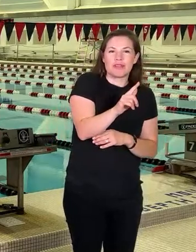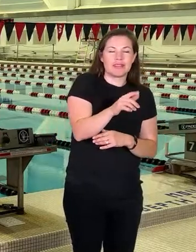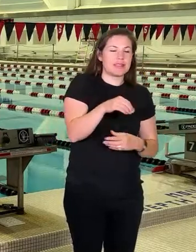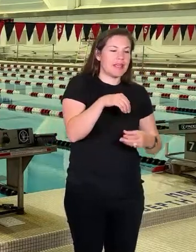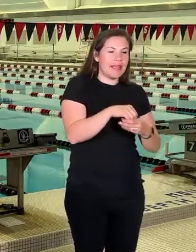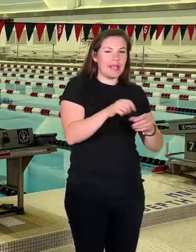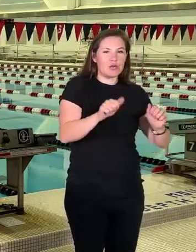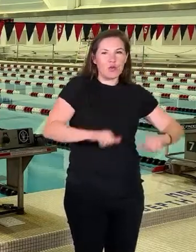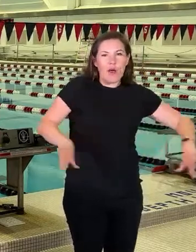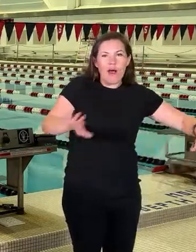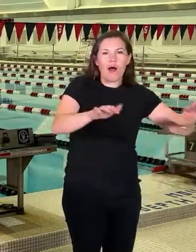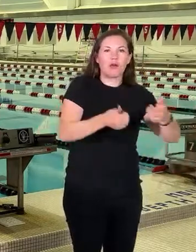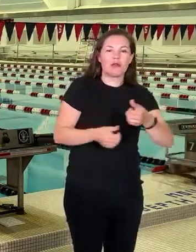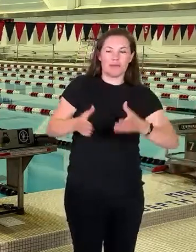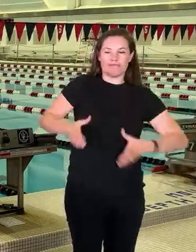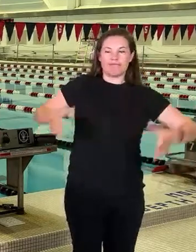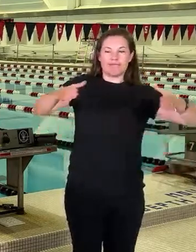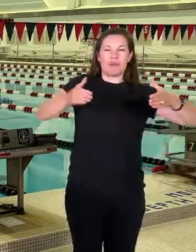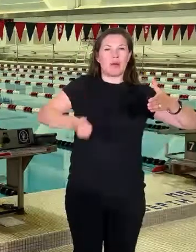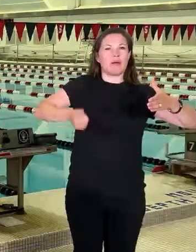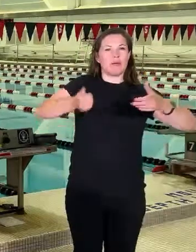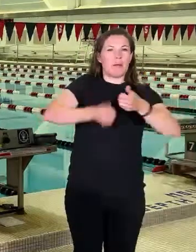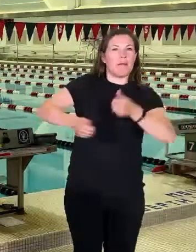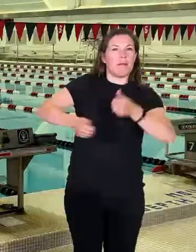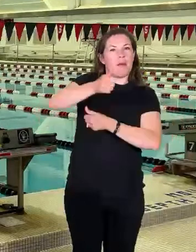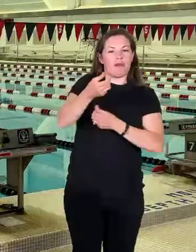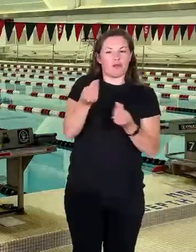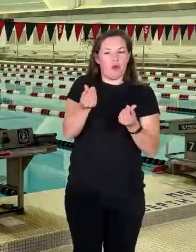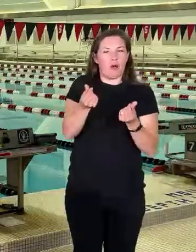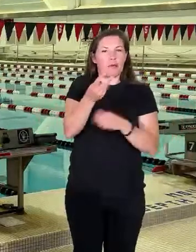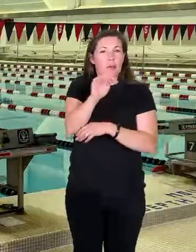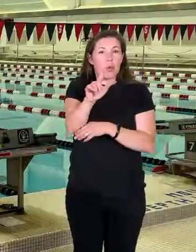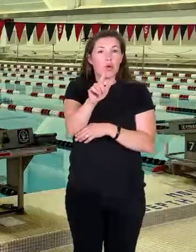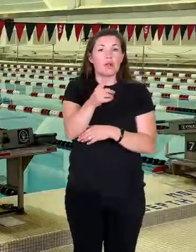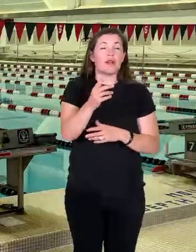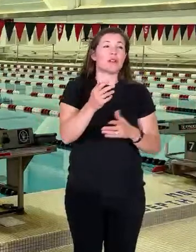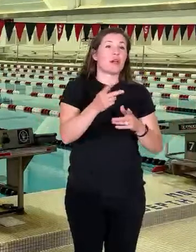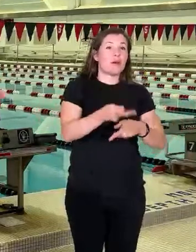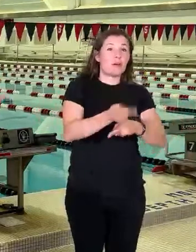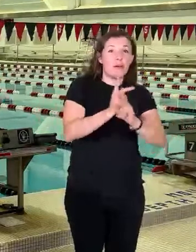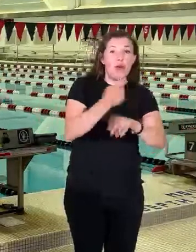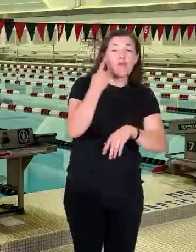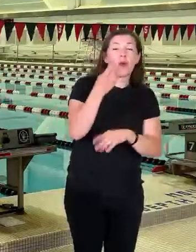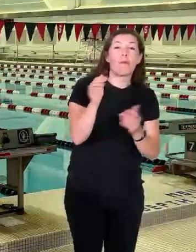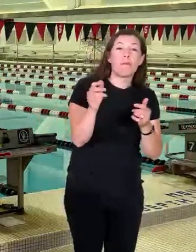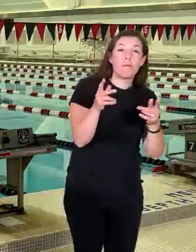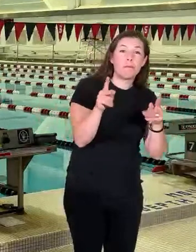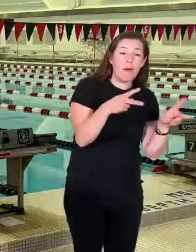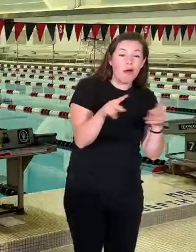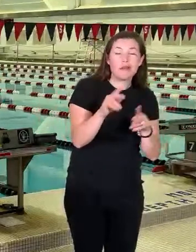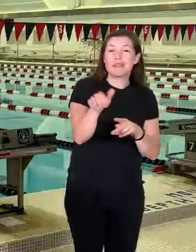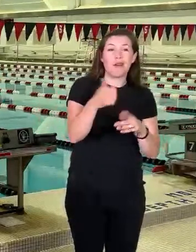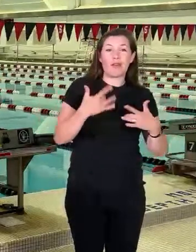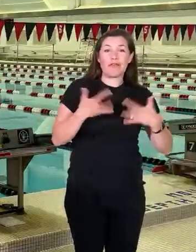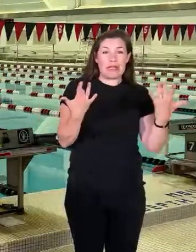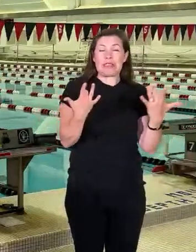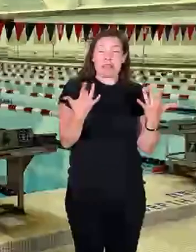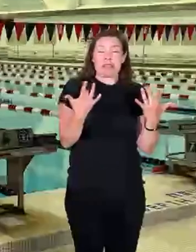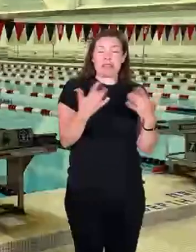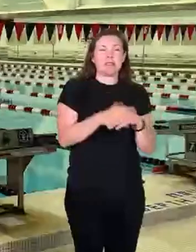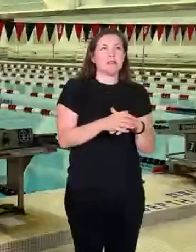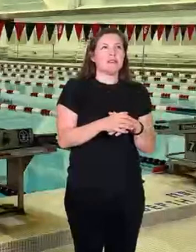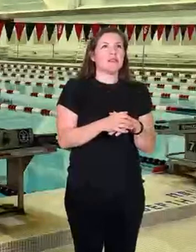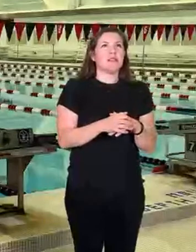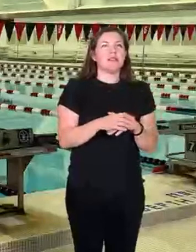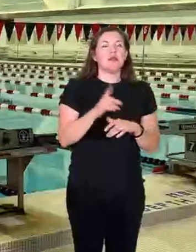above-ground pool, and hot tubs to rent for parties and other types of occasions. And we think